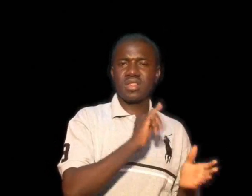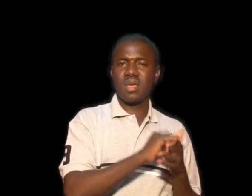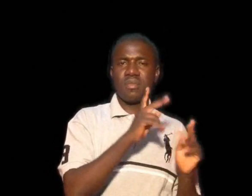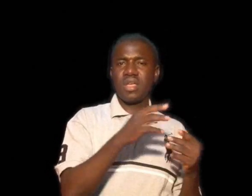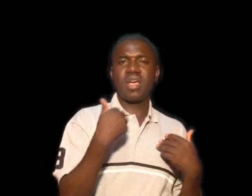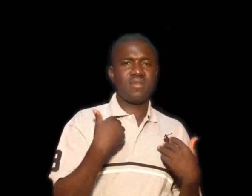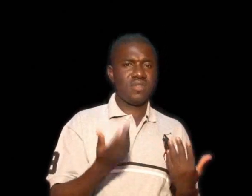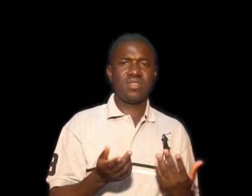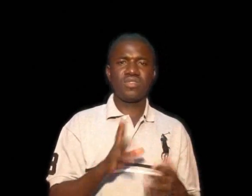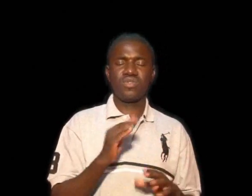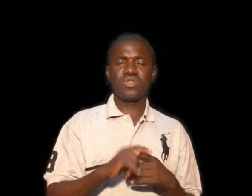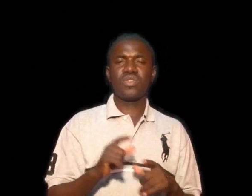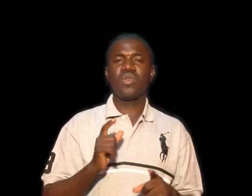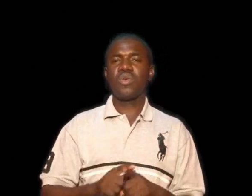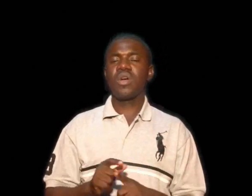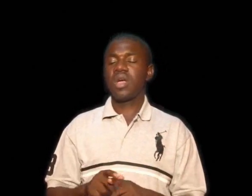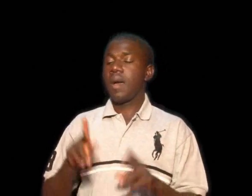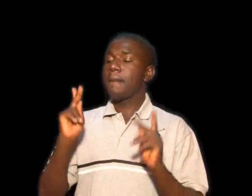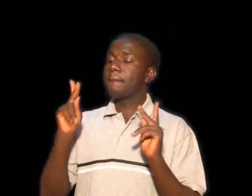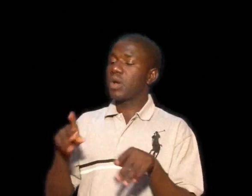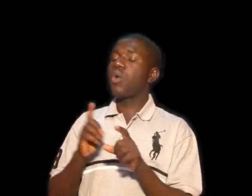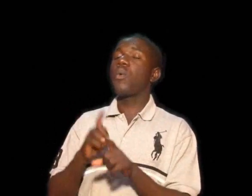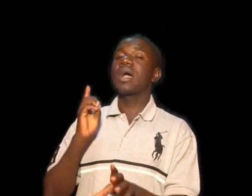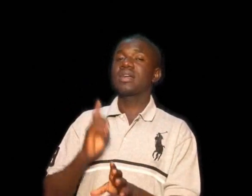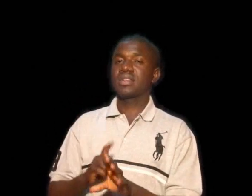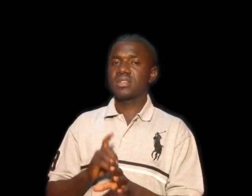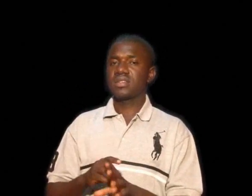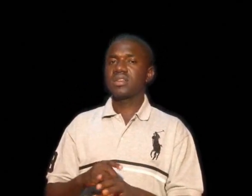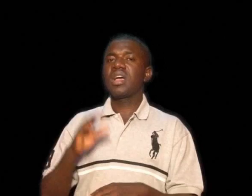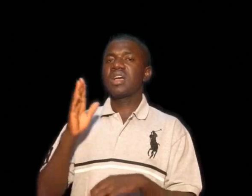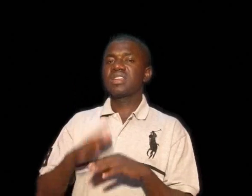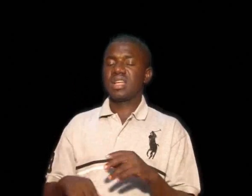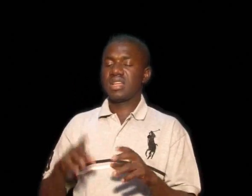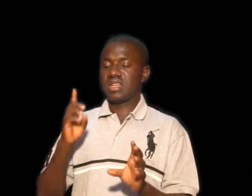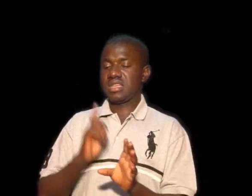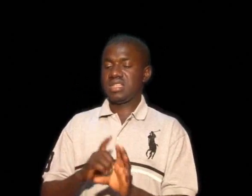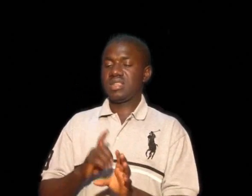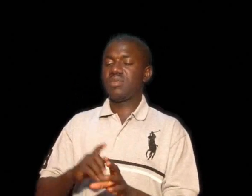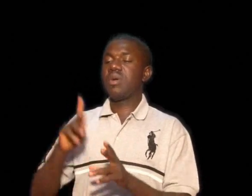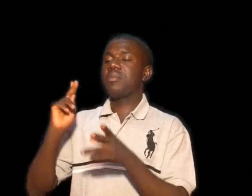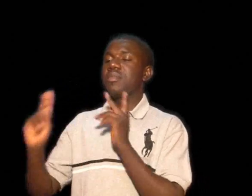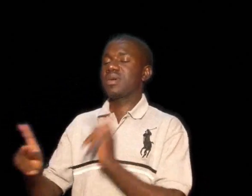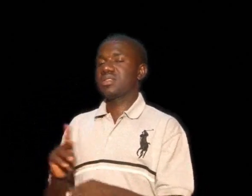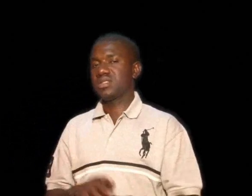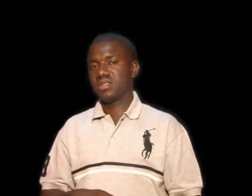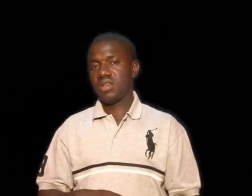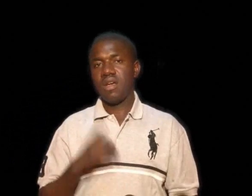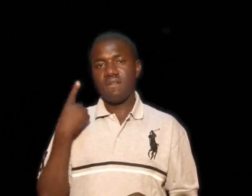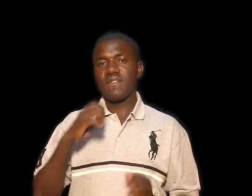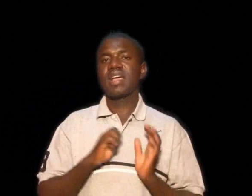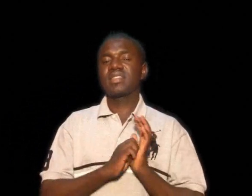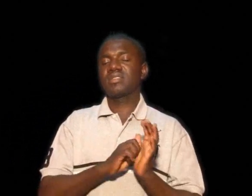condition. Use the phrase persons with disabilities rather than disabled persons. For